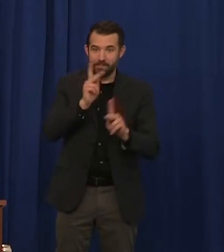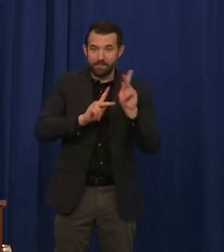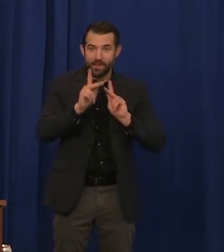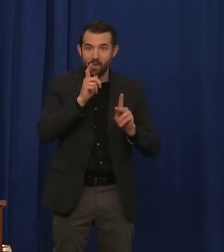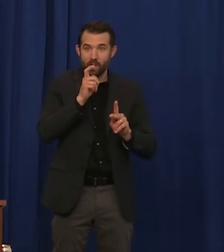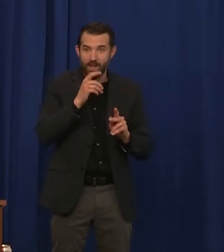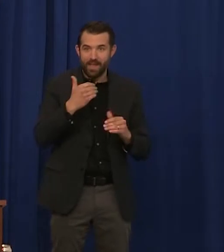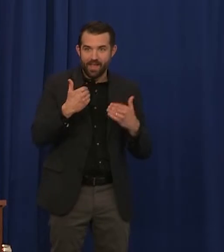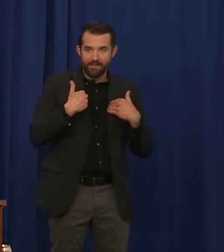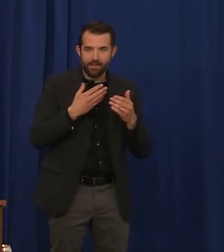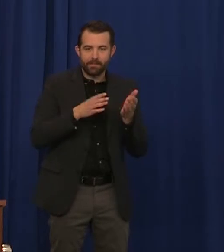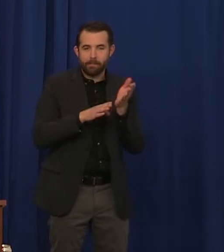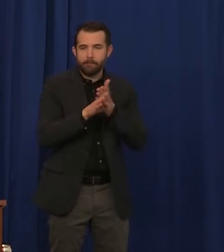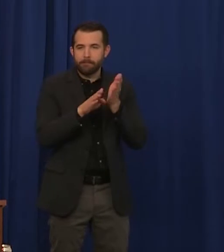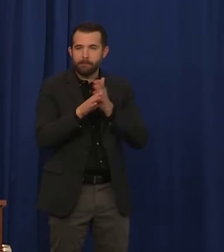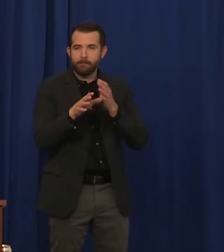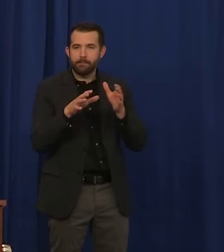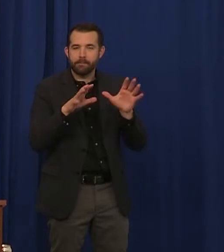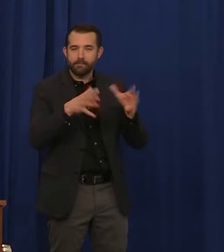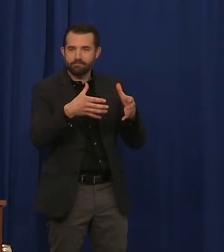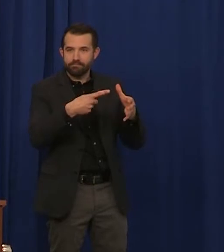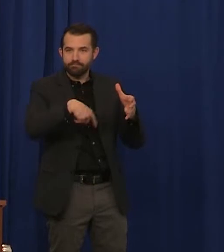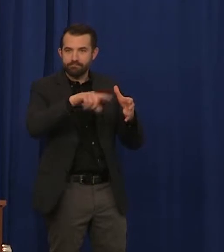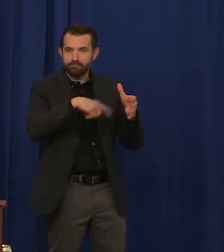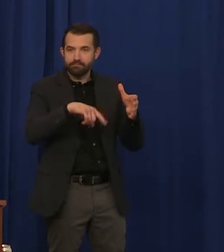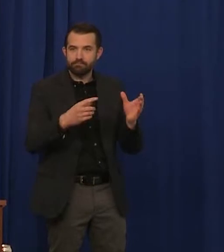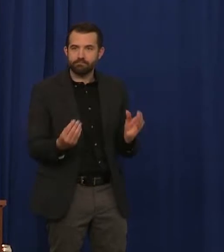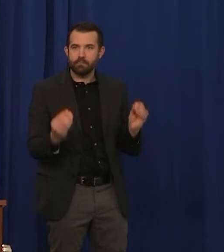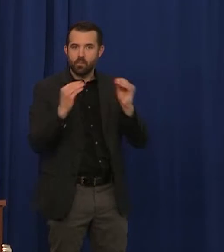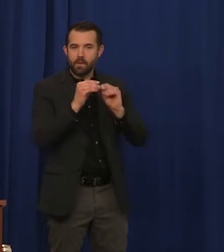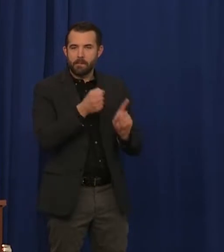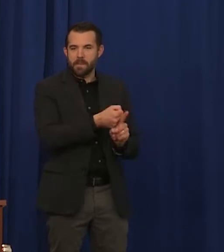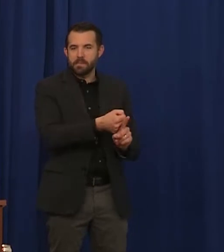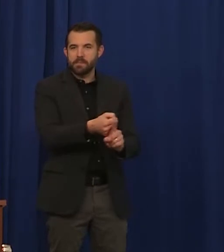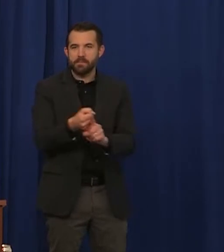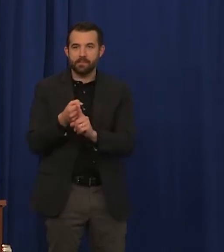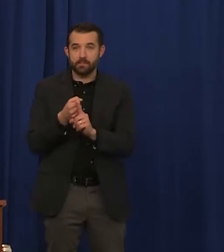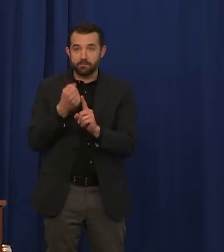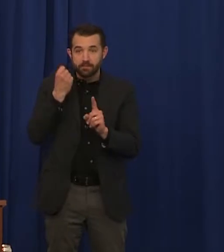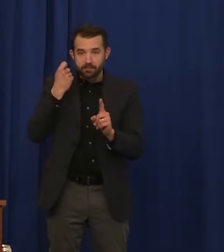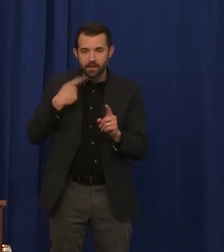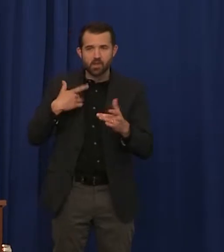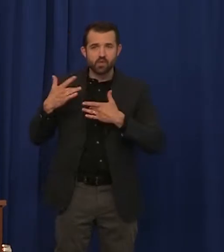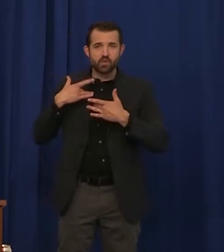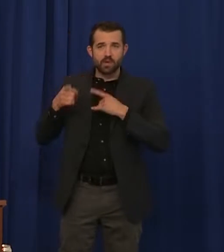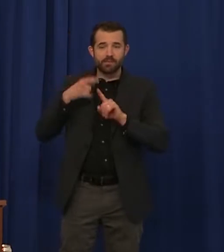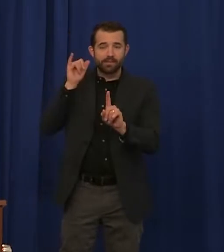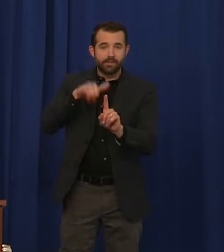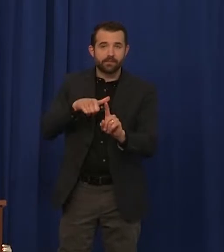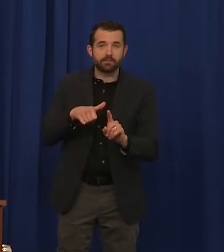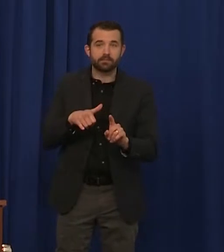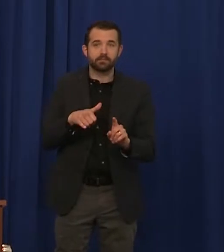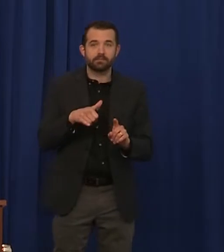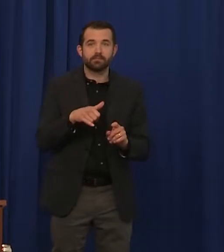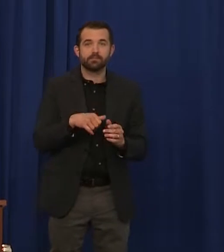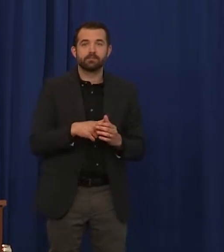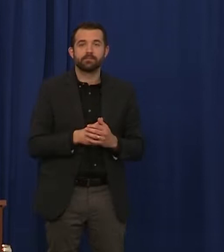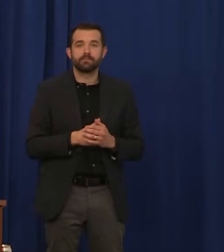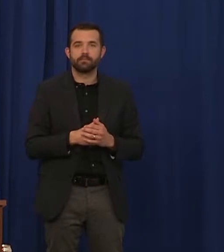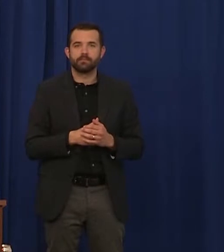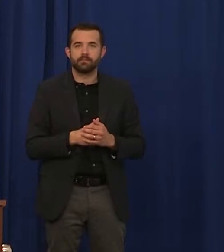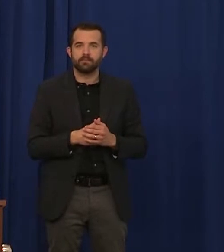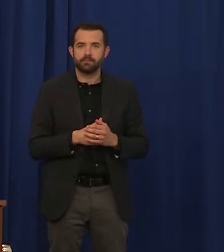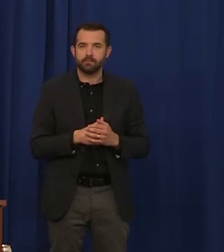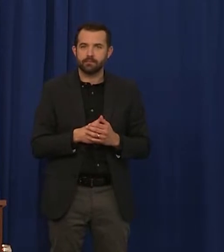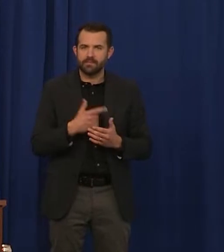So we're aware of those data, Brad, and they definitely raise concerns. I'd like to turn next to, you bet. Are